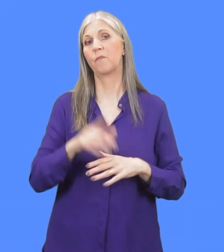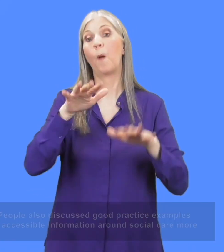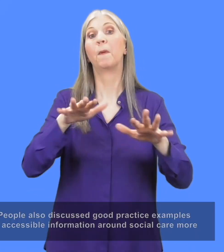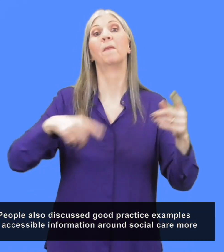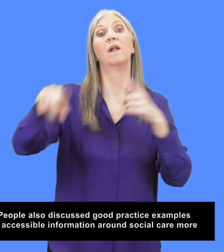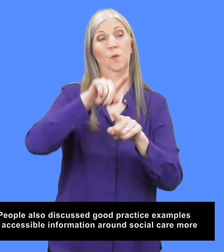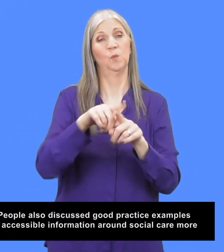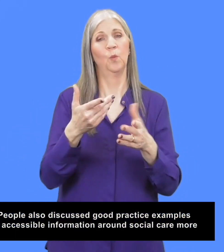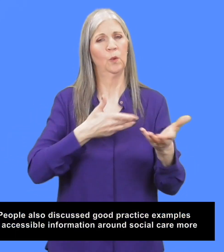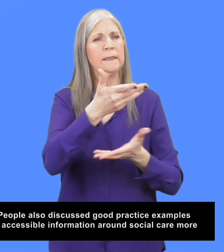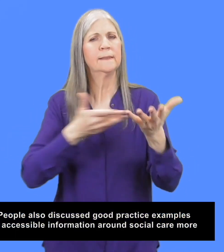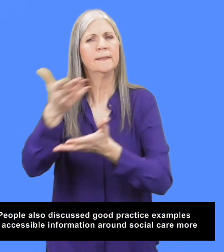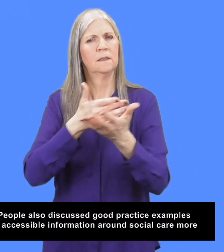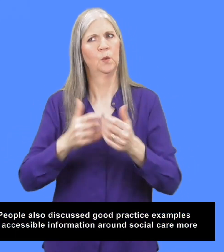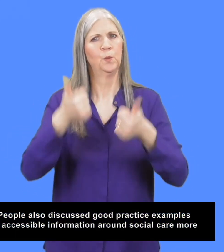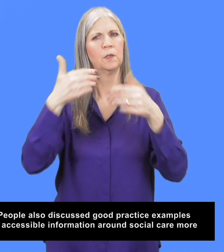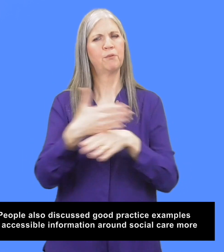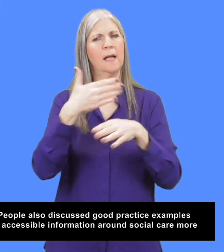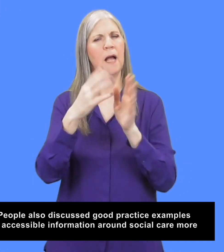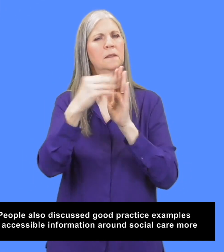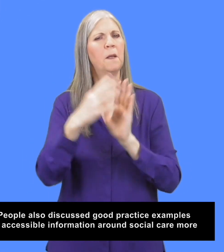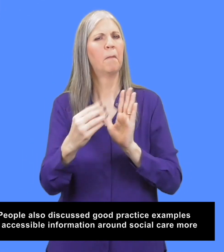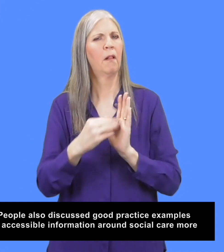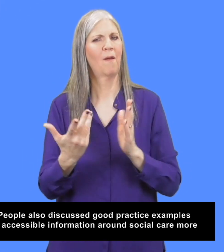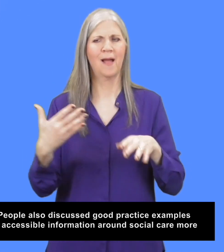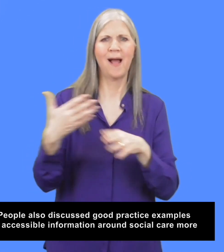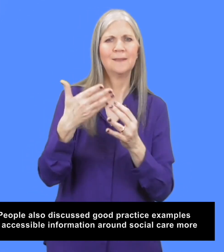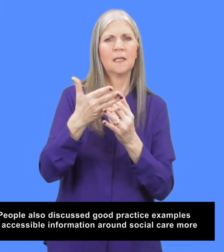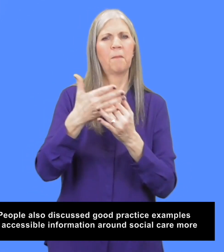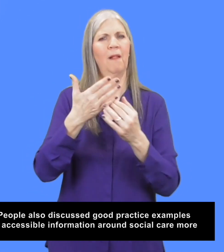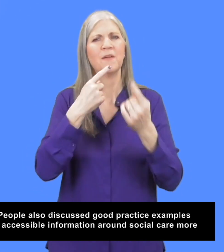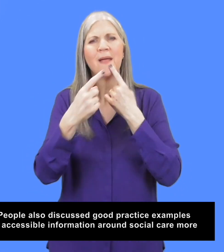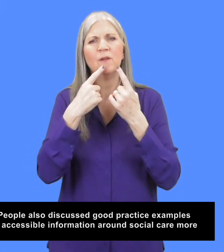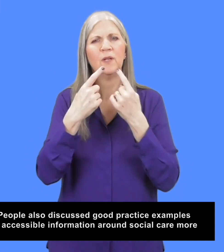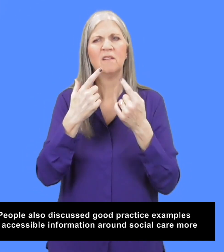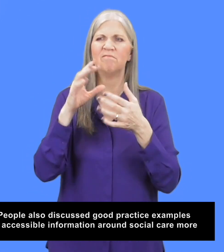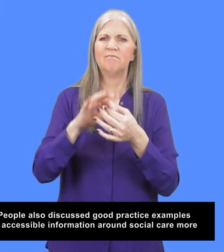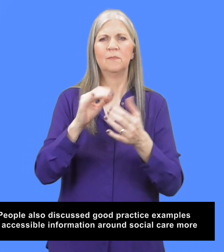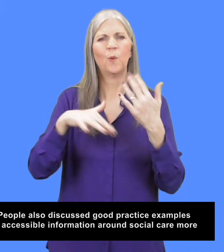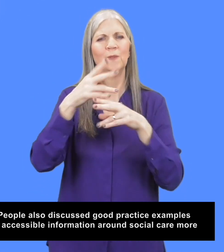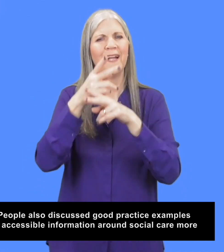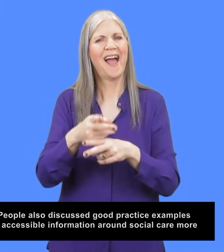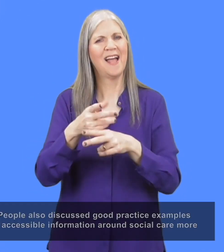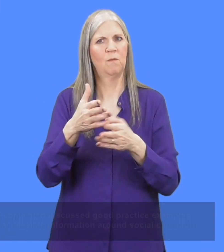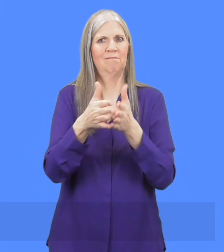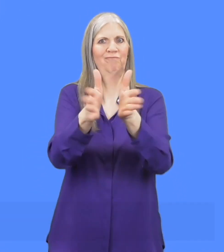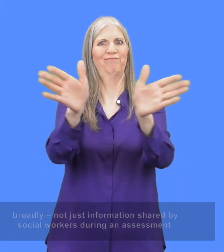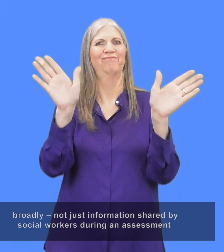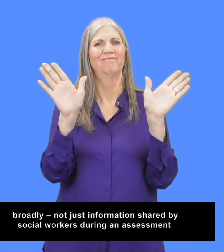People also discussed good practice examples of accessible information around social care. More broadly, not